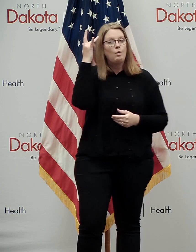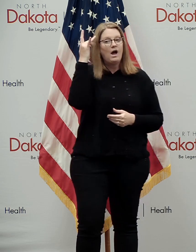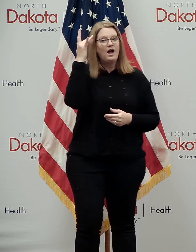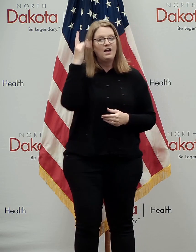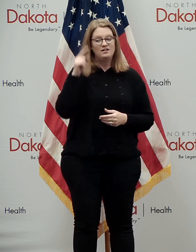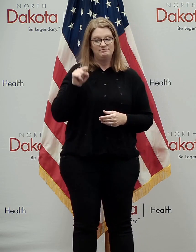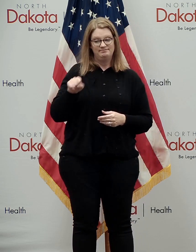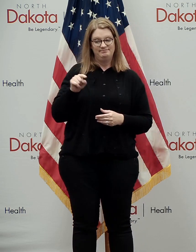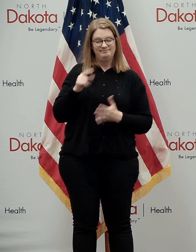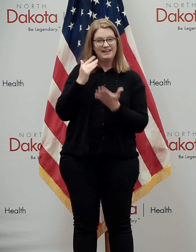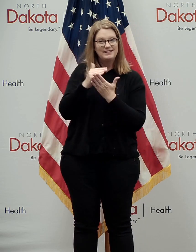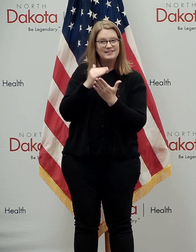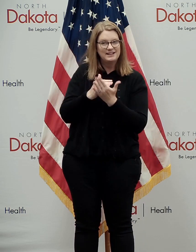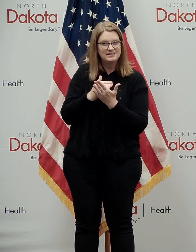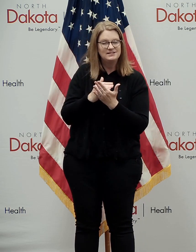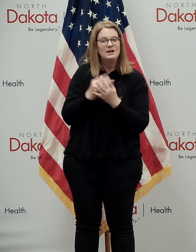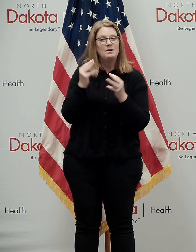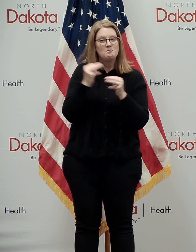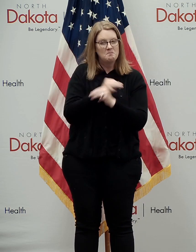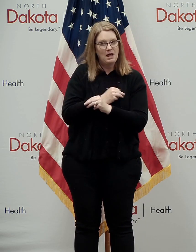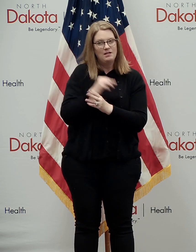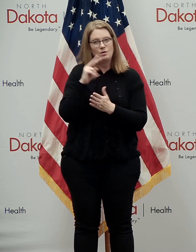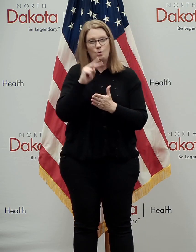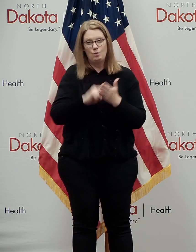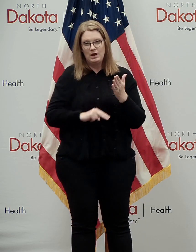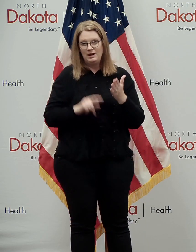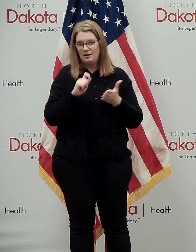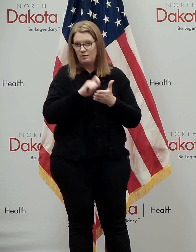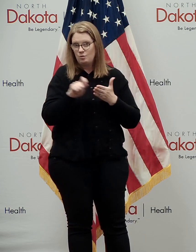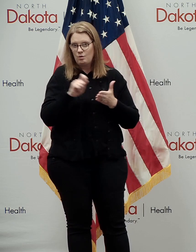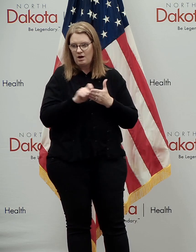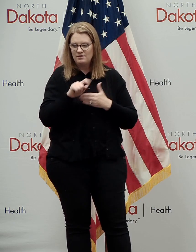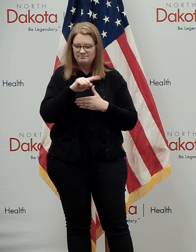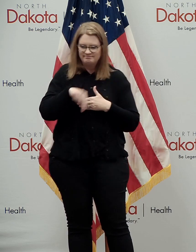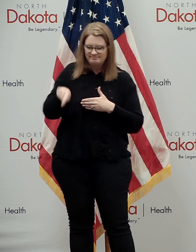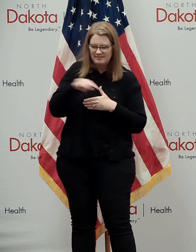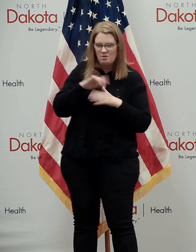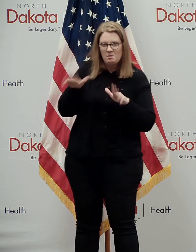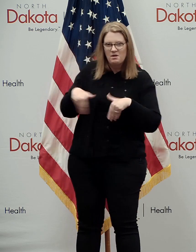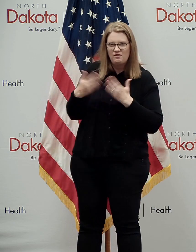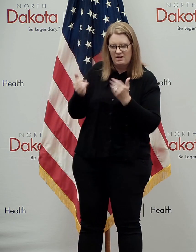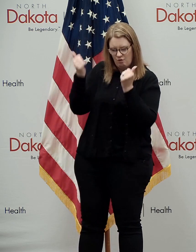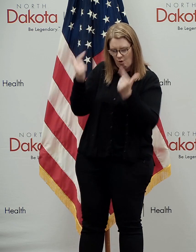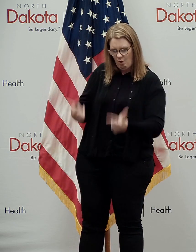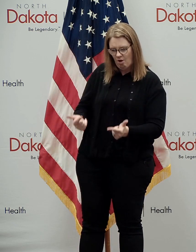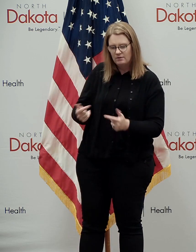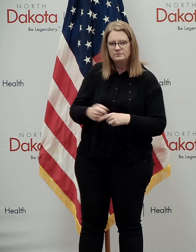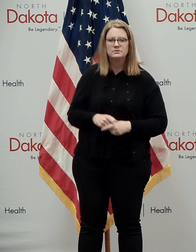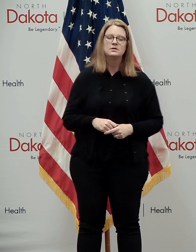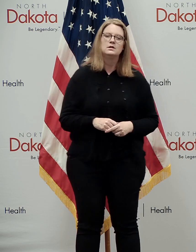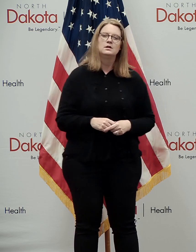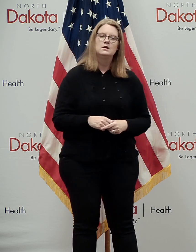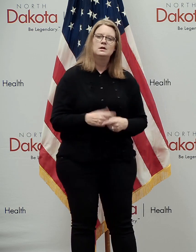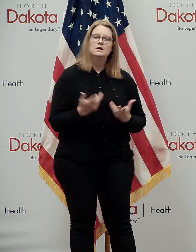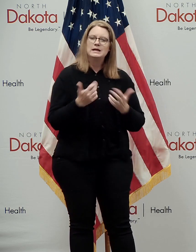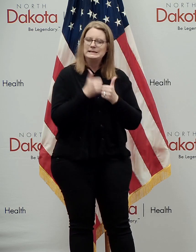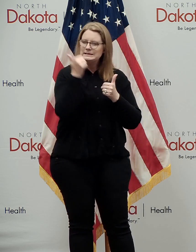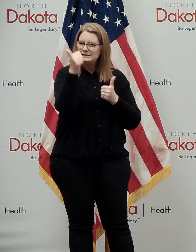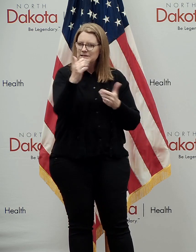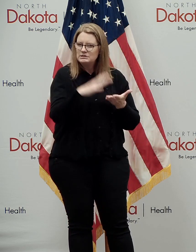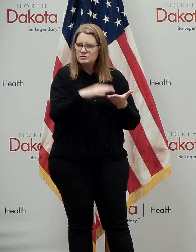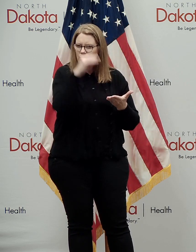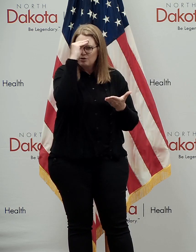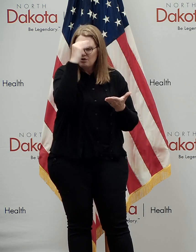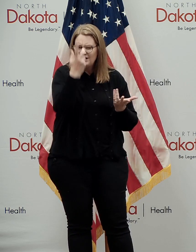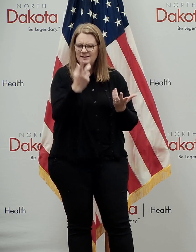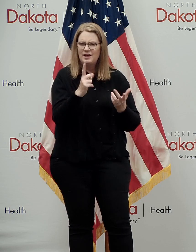high-quality lessons in math, reading, and writing. One source of frustration in distance learning this